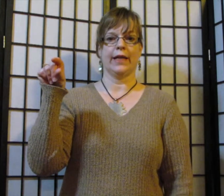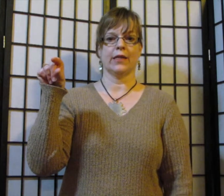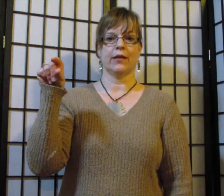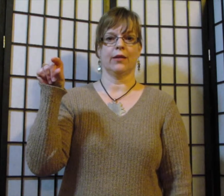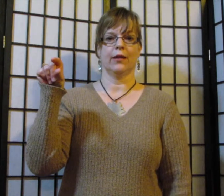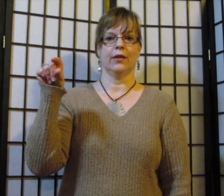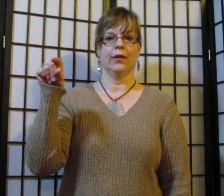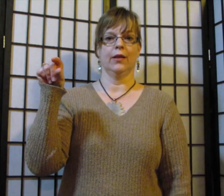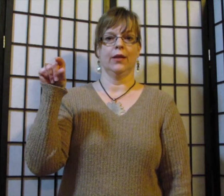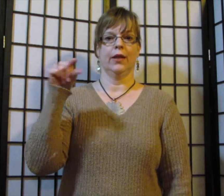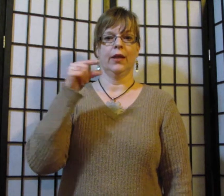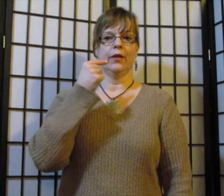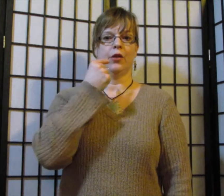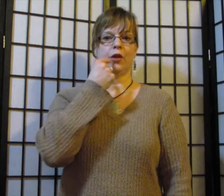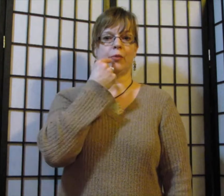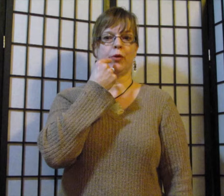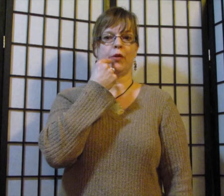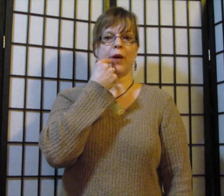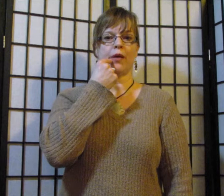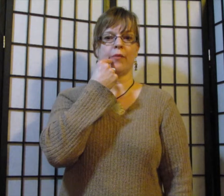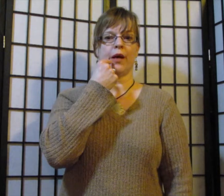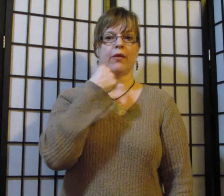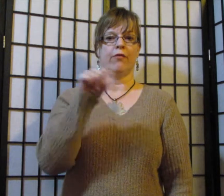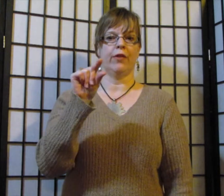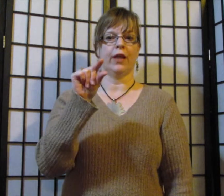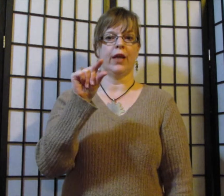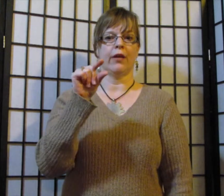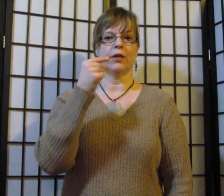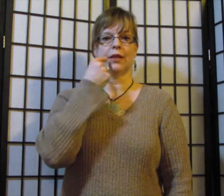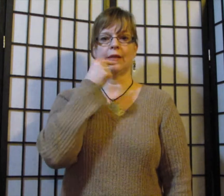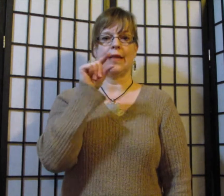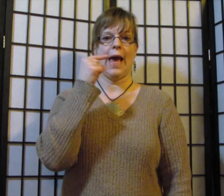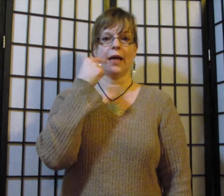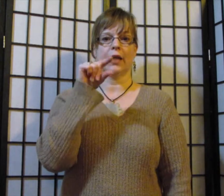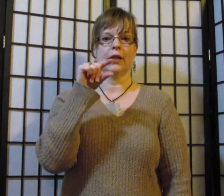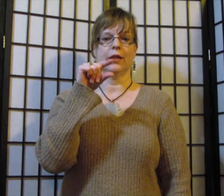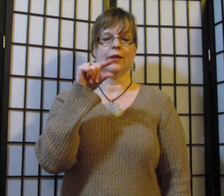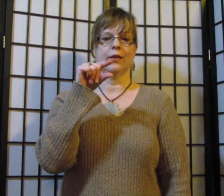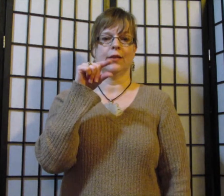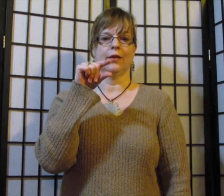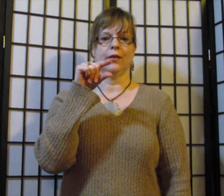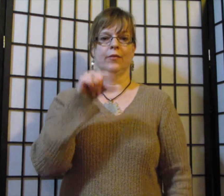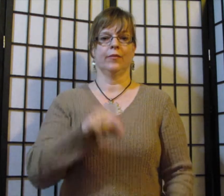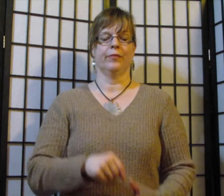hand. And you're going to put it by your mouth and flick it out. Snack.